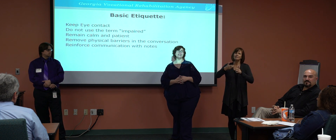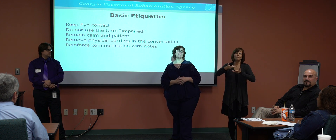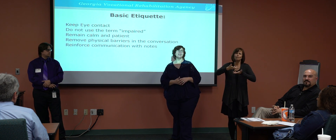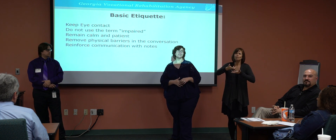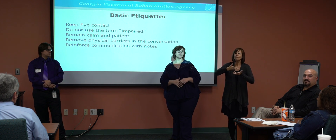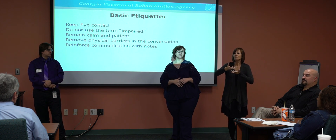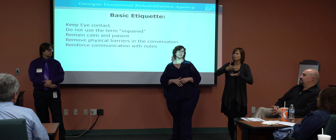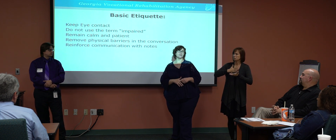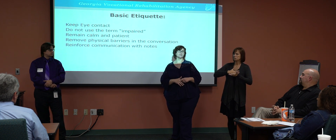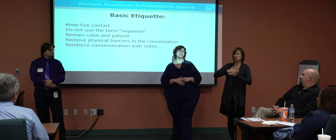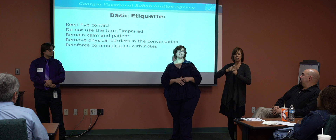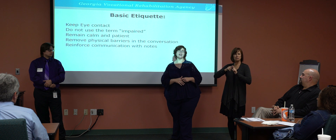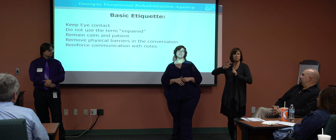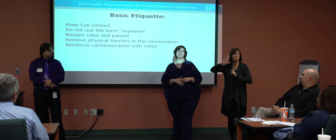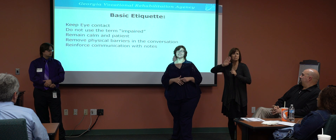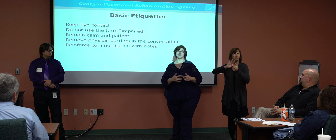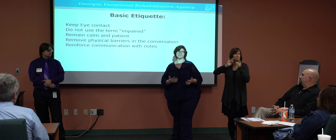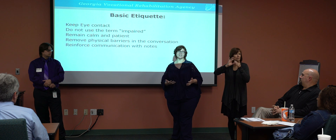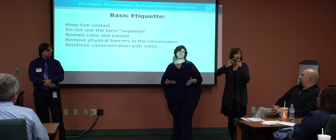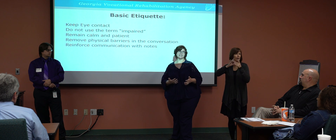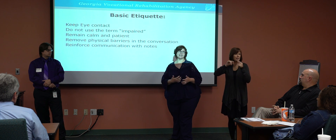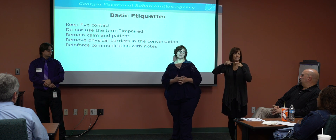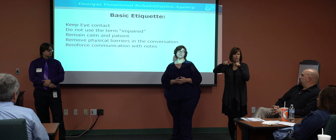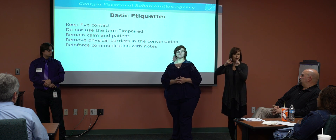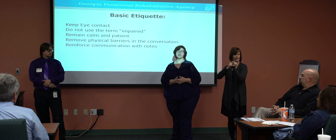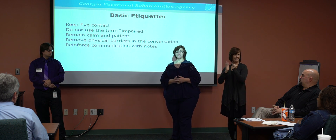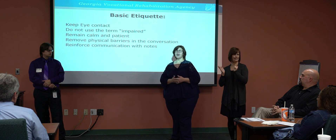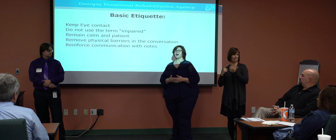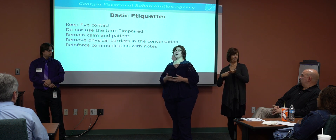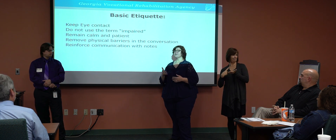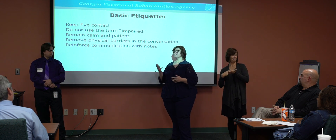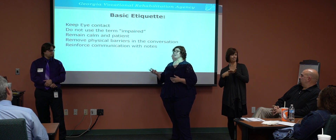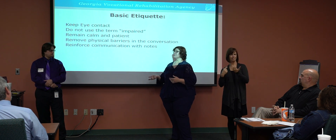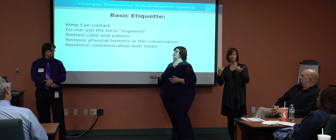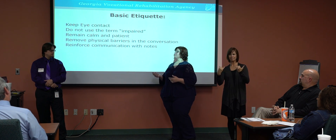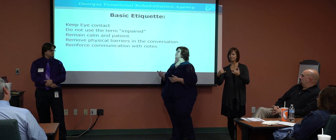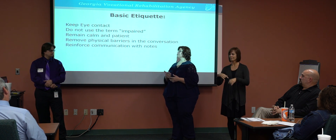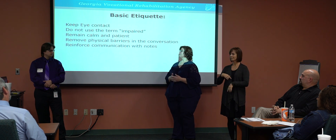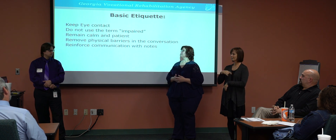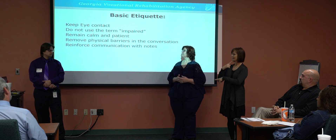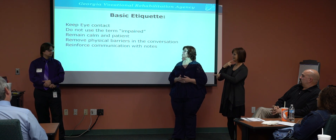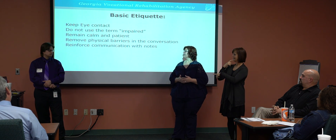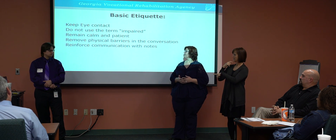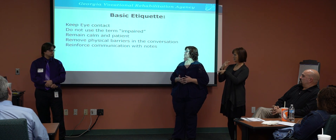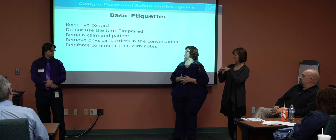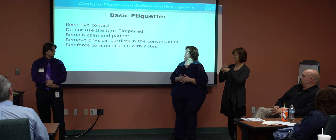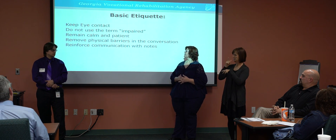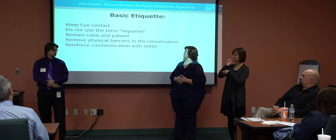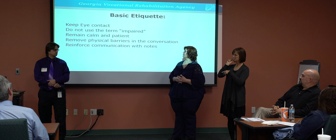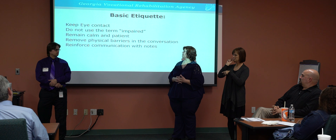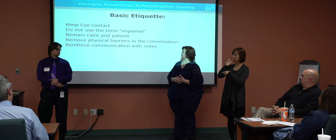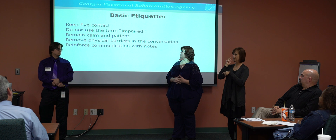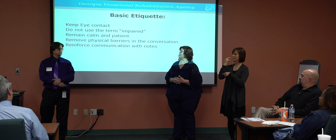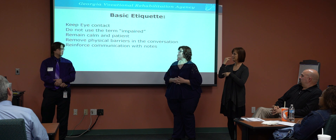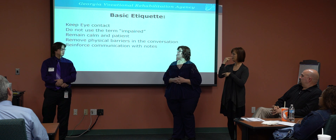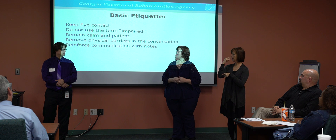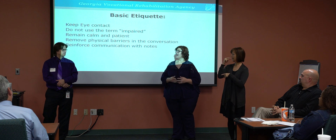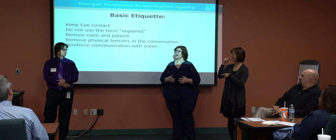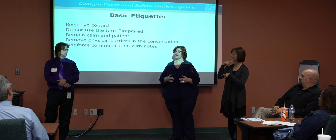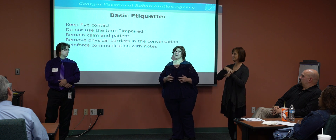chime in throughout the course of our discussion today. Jared mentioned a few minutes ago, lip